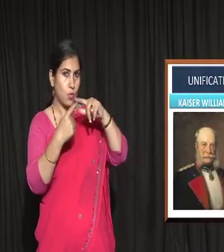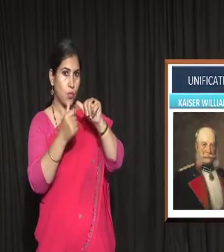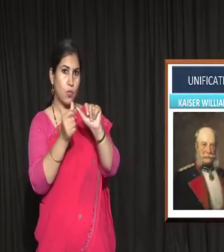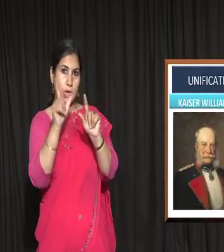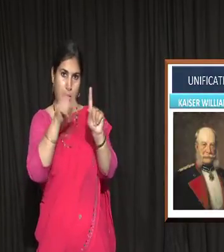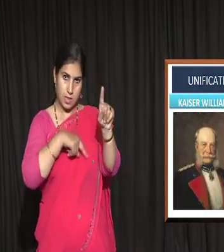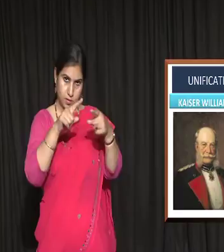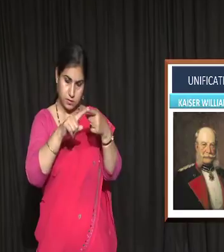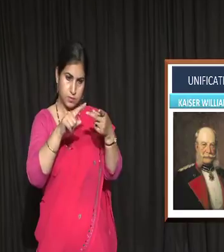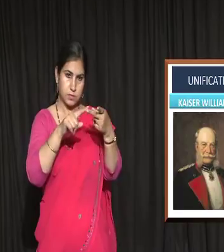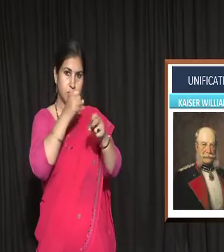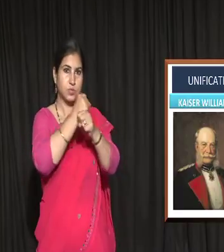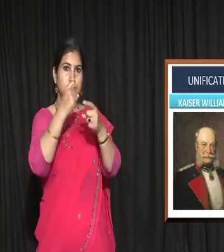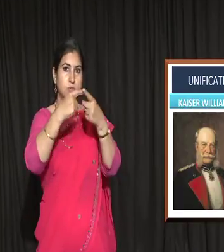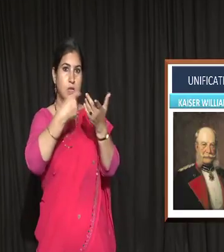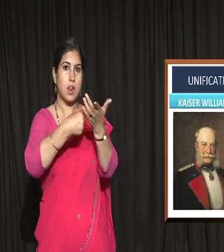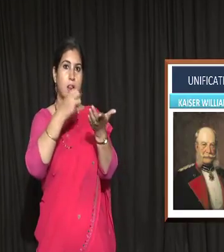Germany in our previous video.